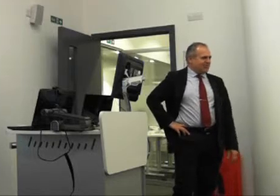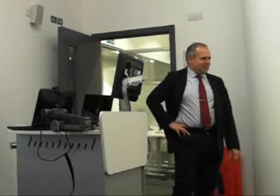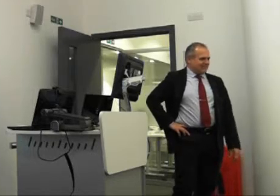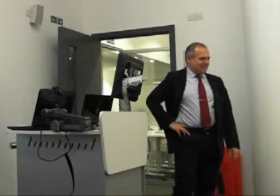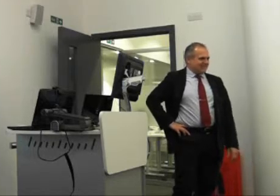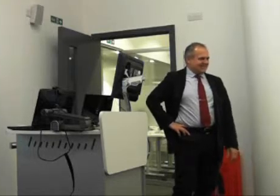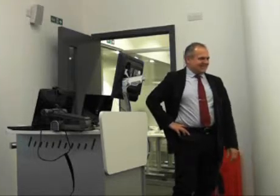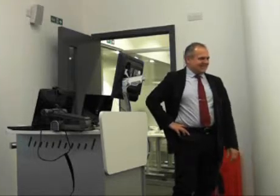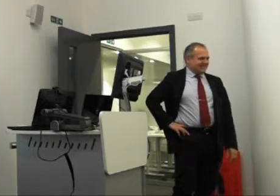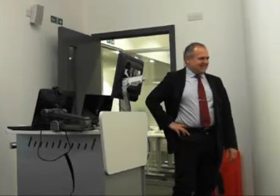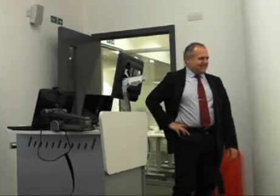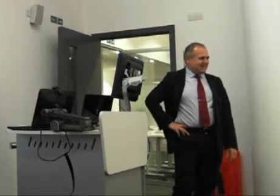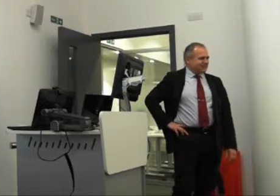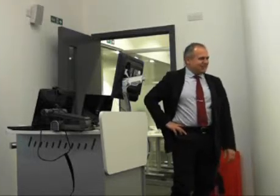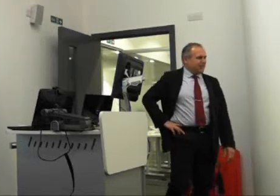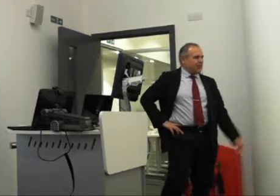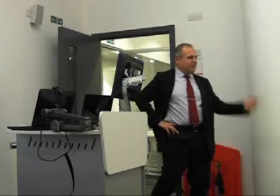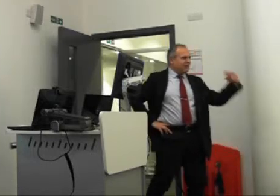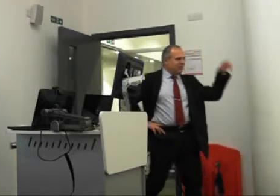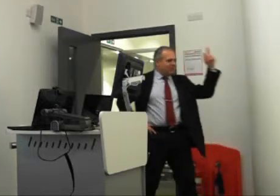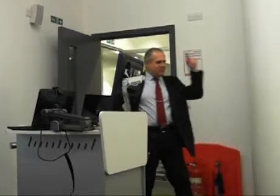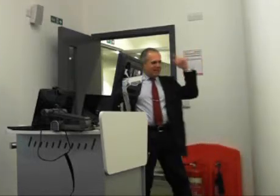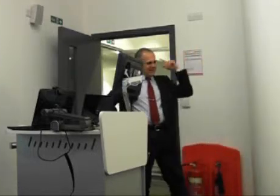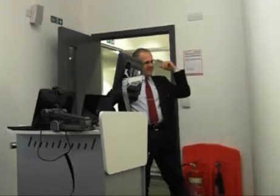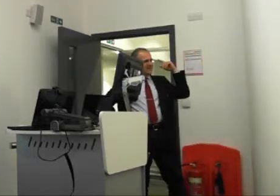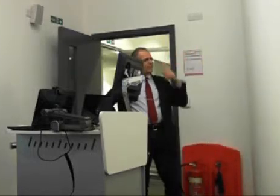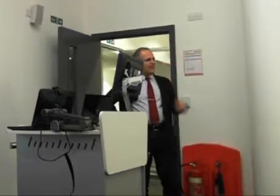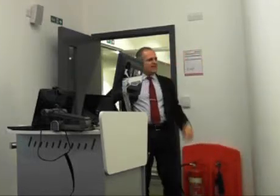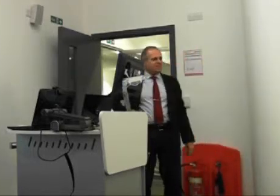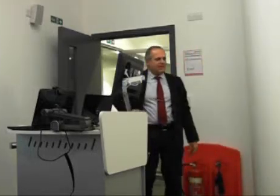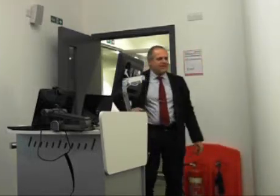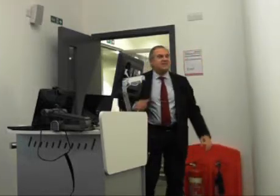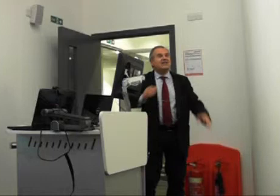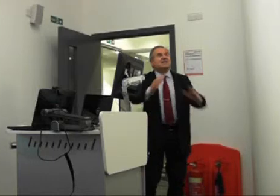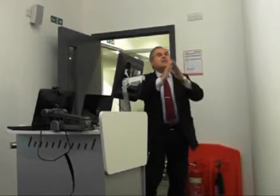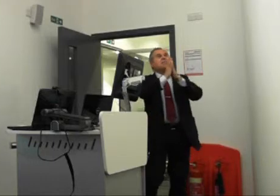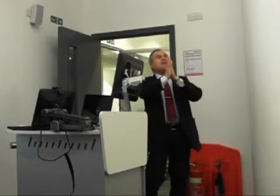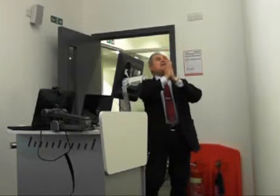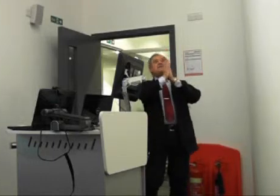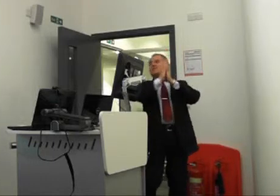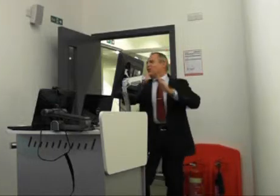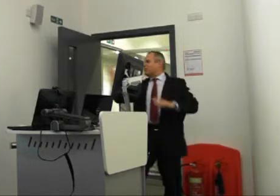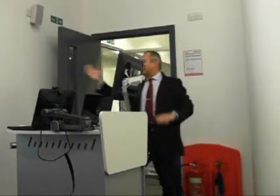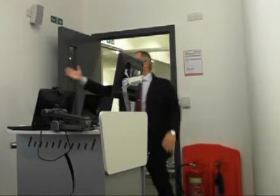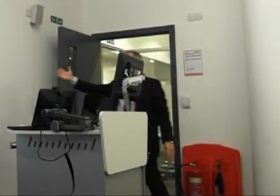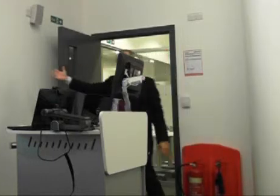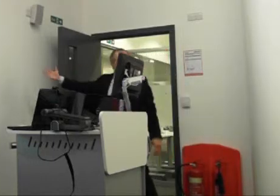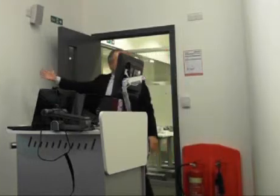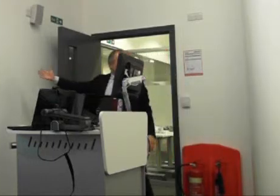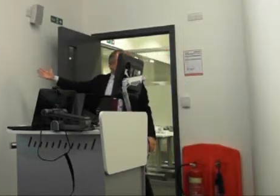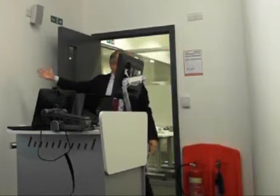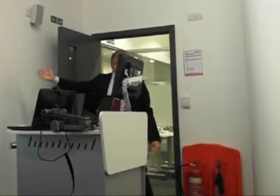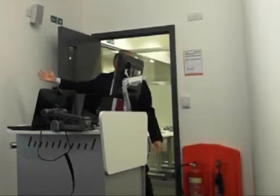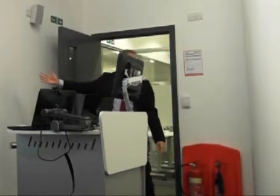works so actually with the old magnets that we have in place please go give me a white surface